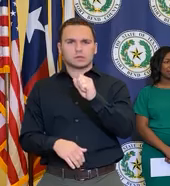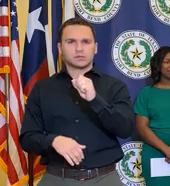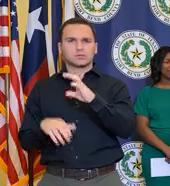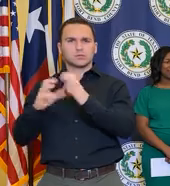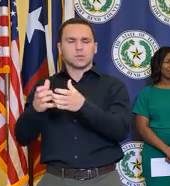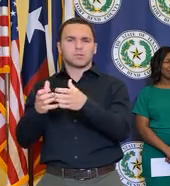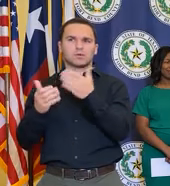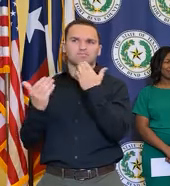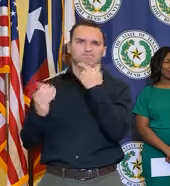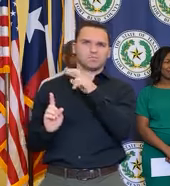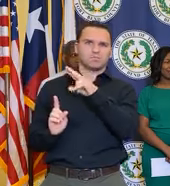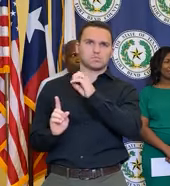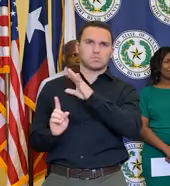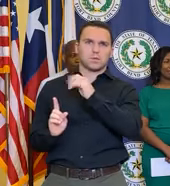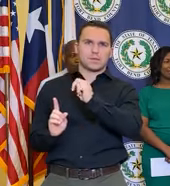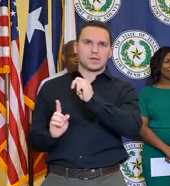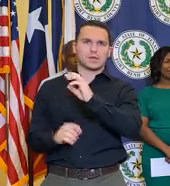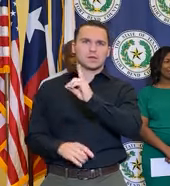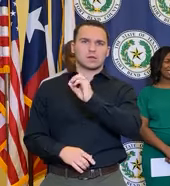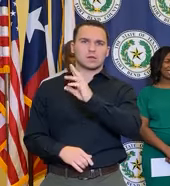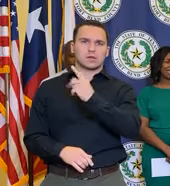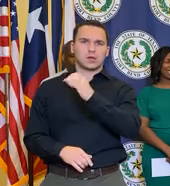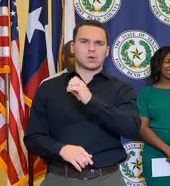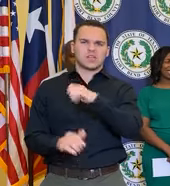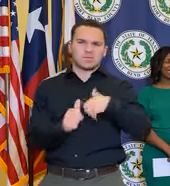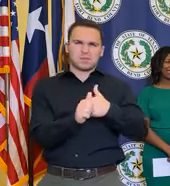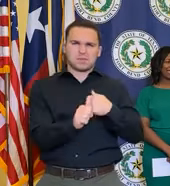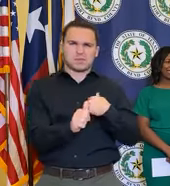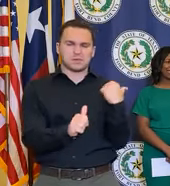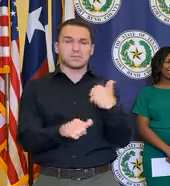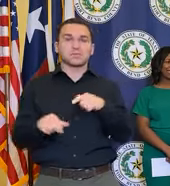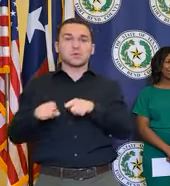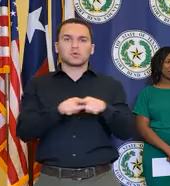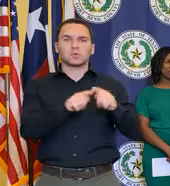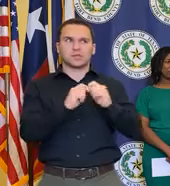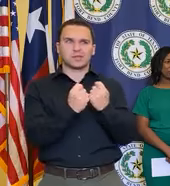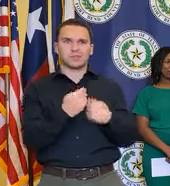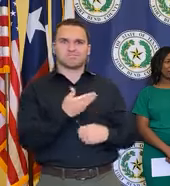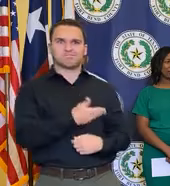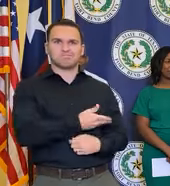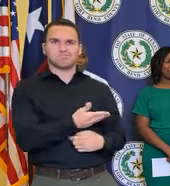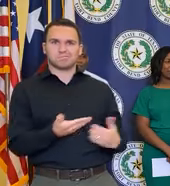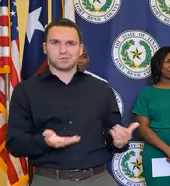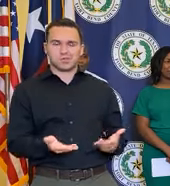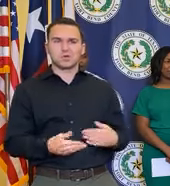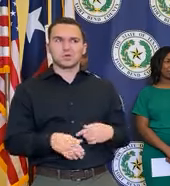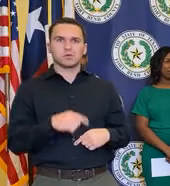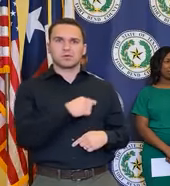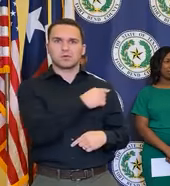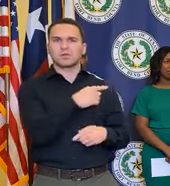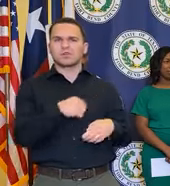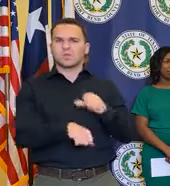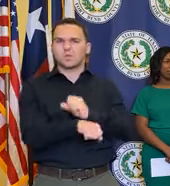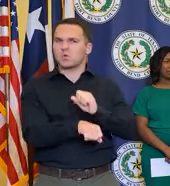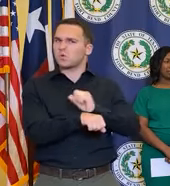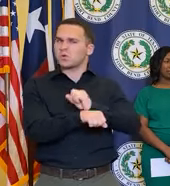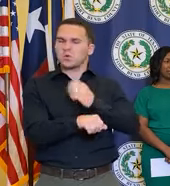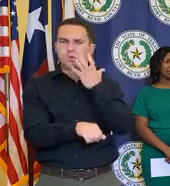Robin. Dottie, right behind me, and also the team you see here. They worked hard behind the scene